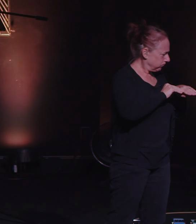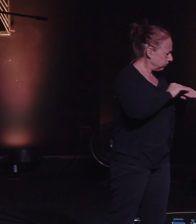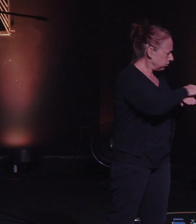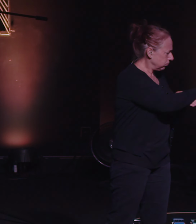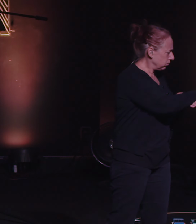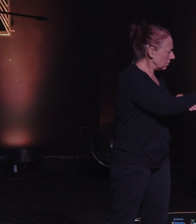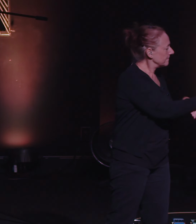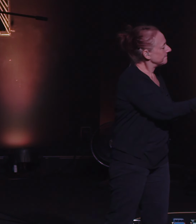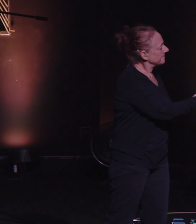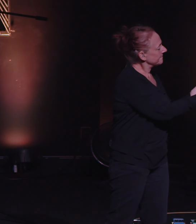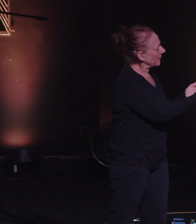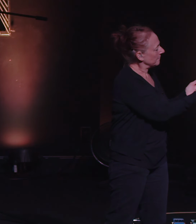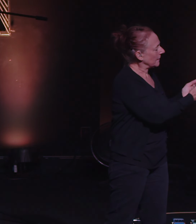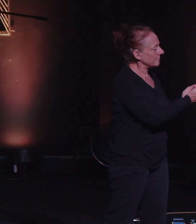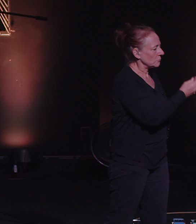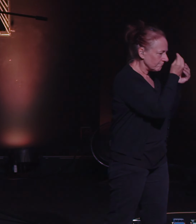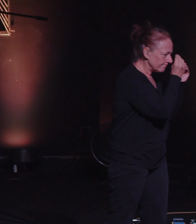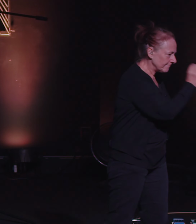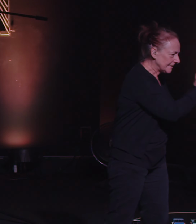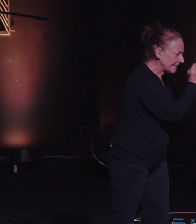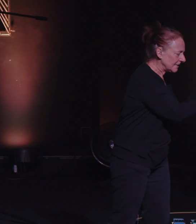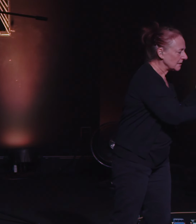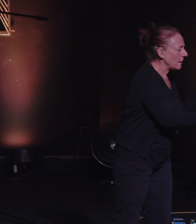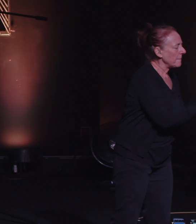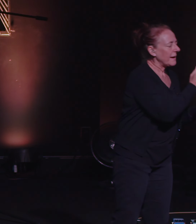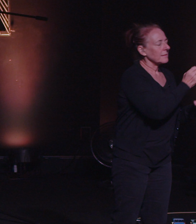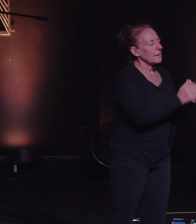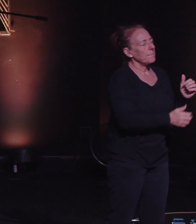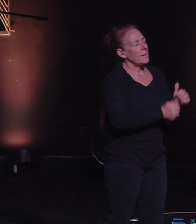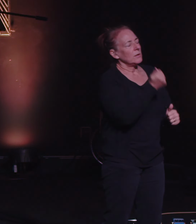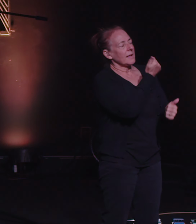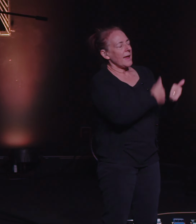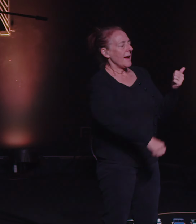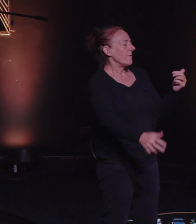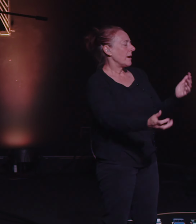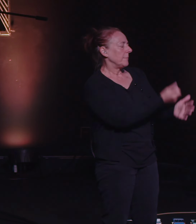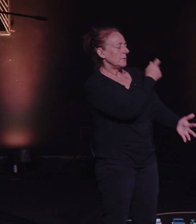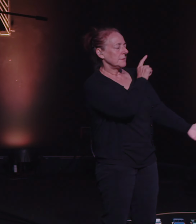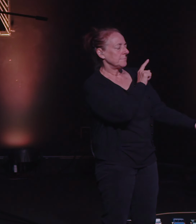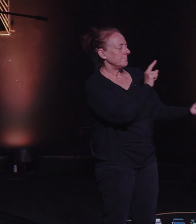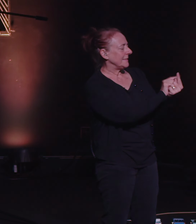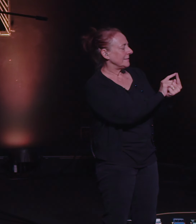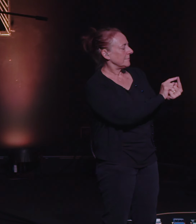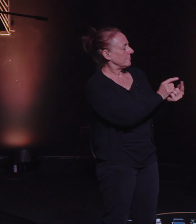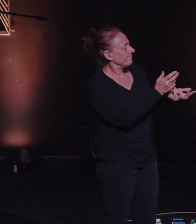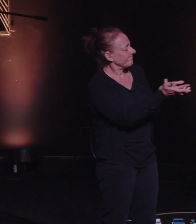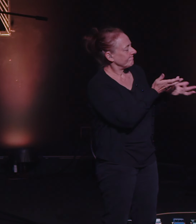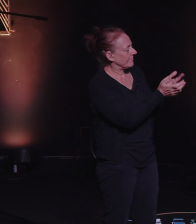Live wisely among those who are not believers and make the most of every opportunity.